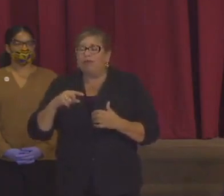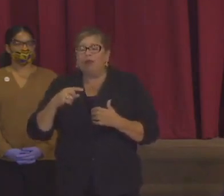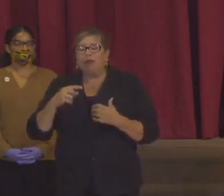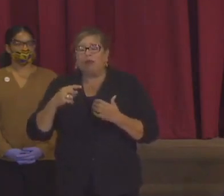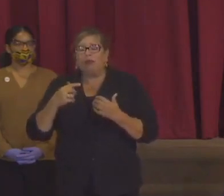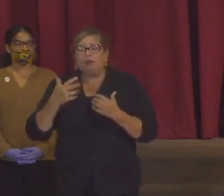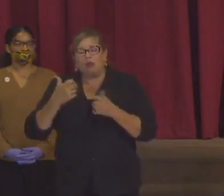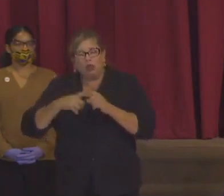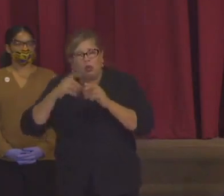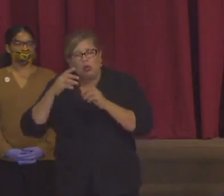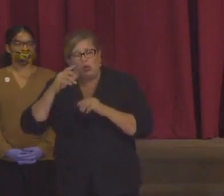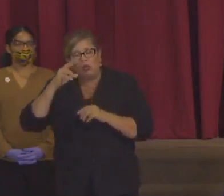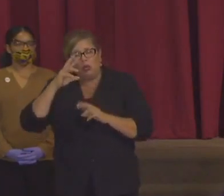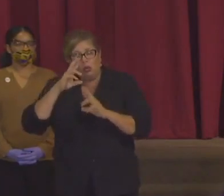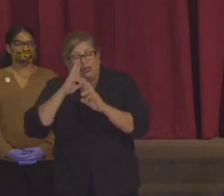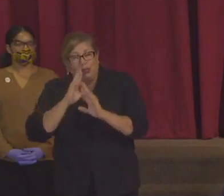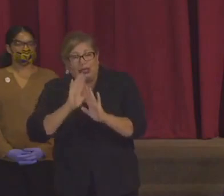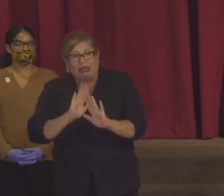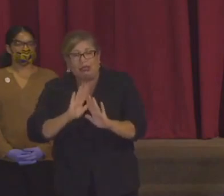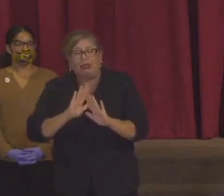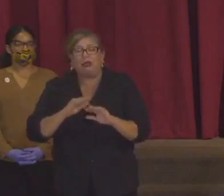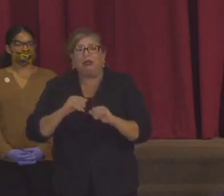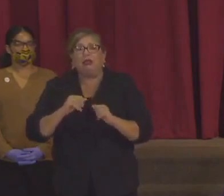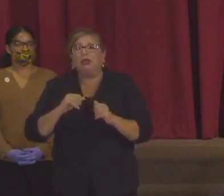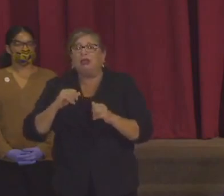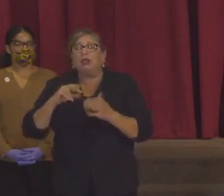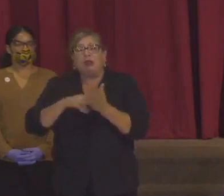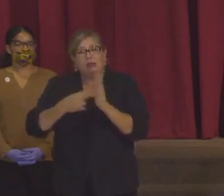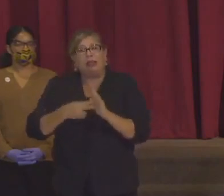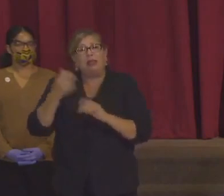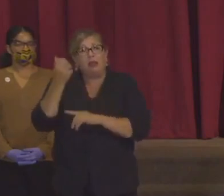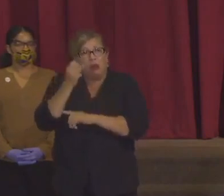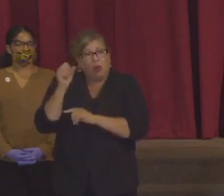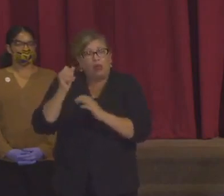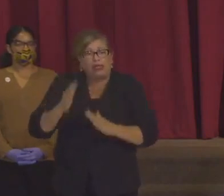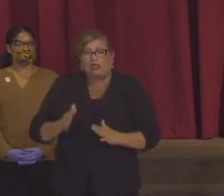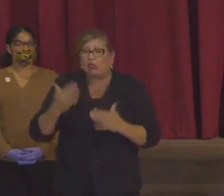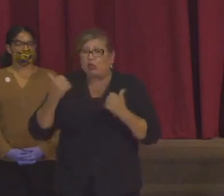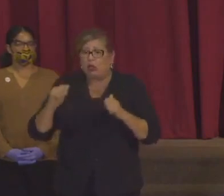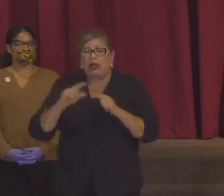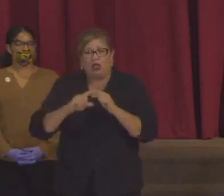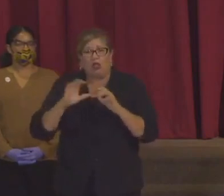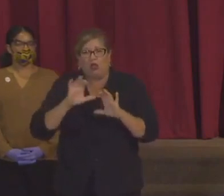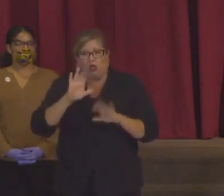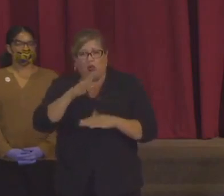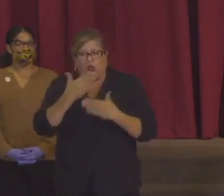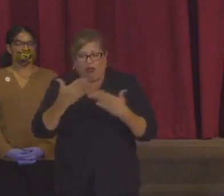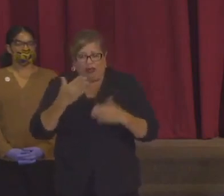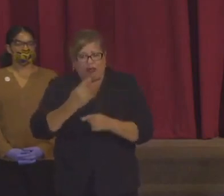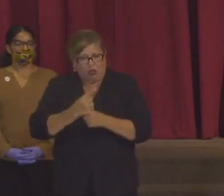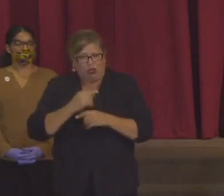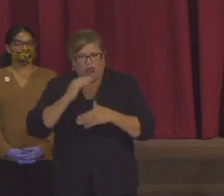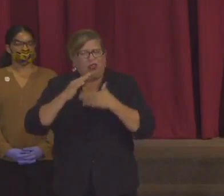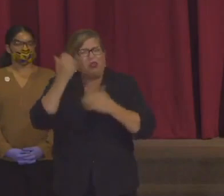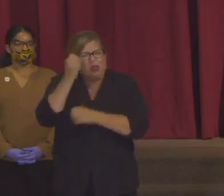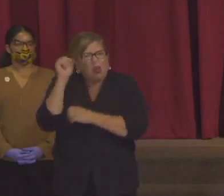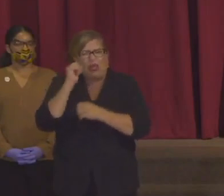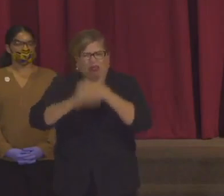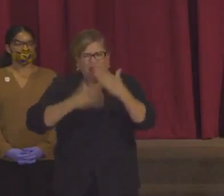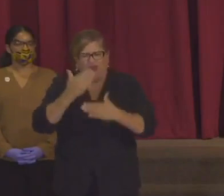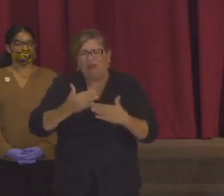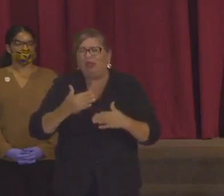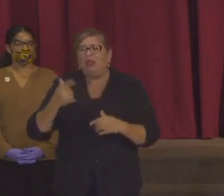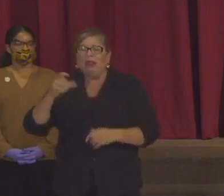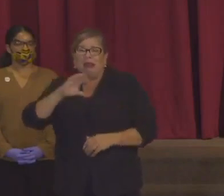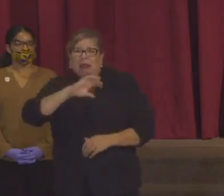respect with law enforcement and protesters as humanly possible, empathy, understanding, again, a